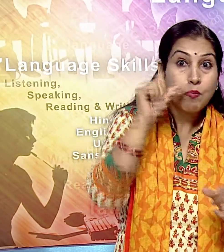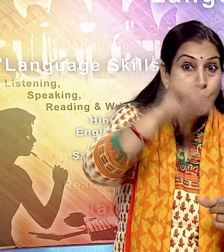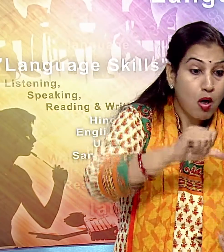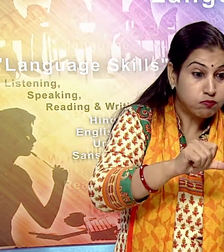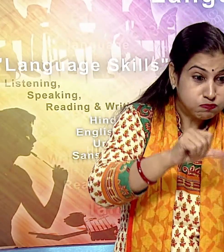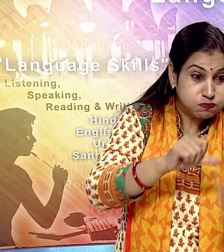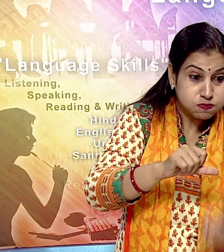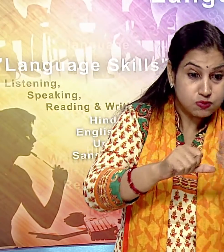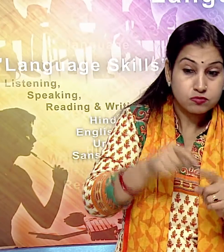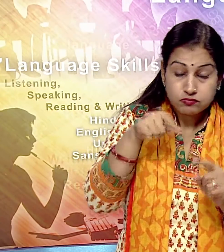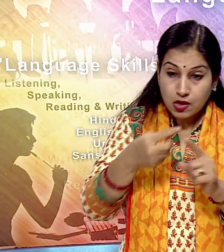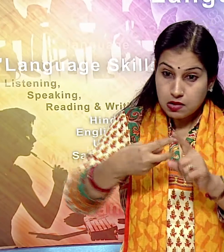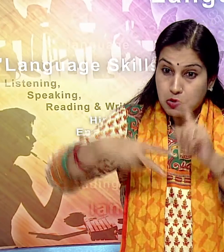2-3 times of boiling.